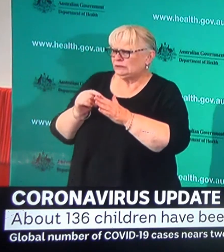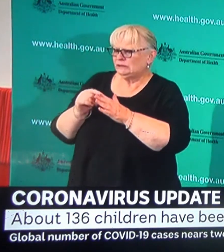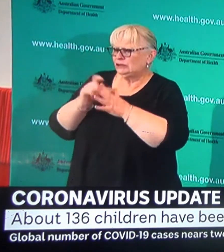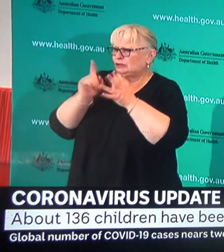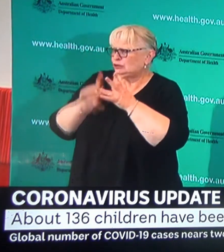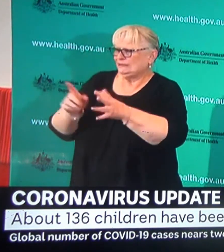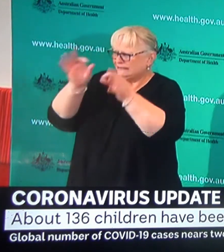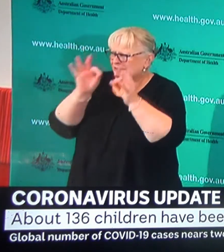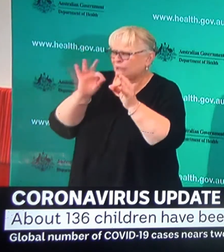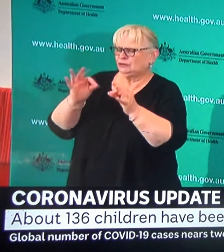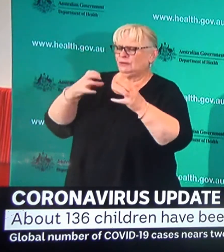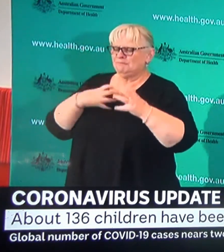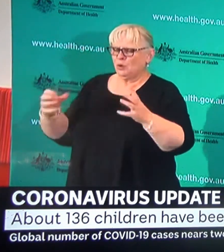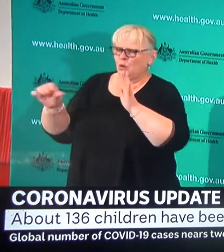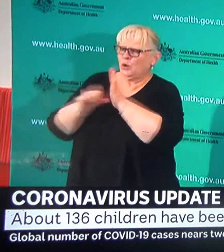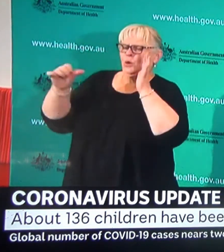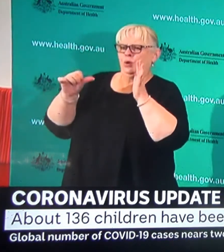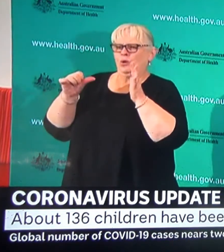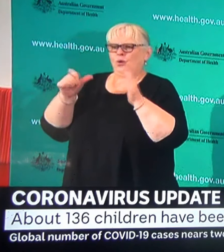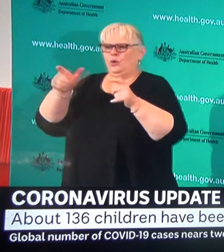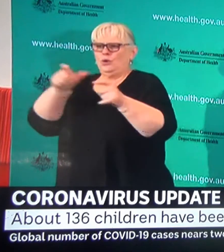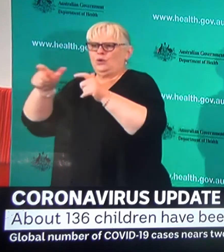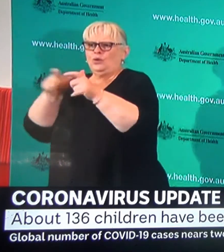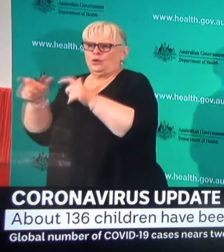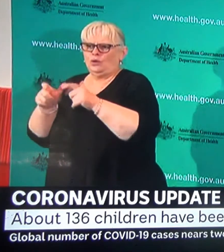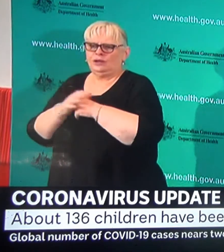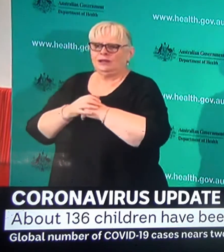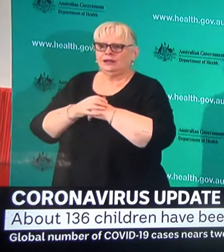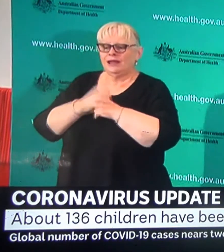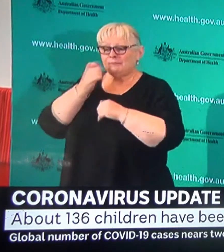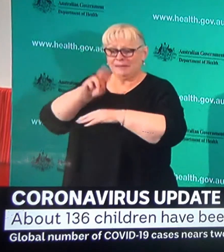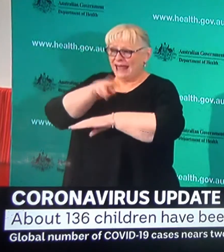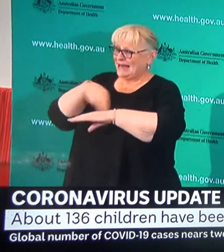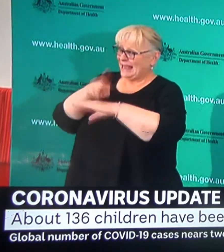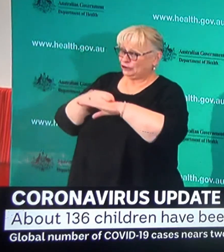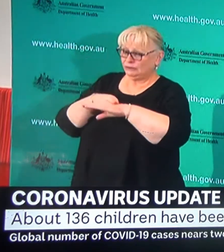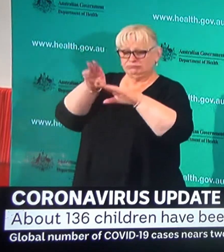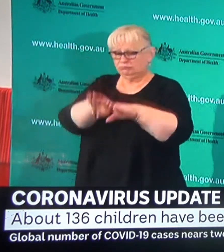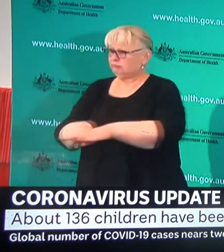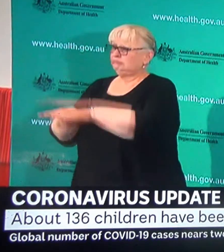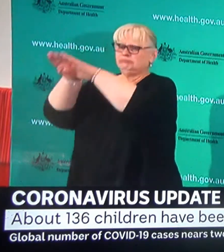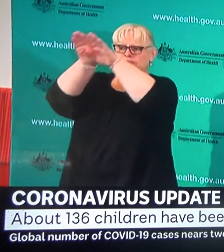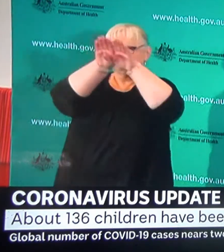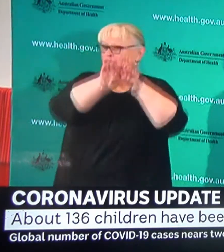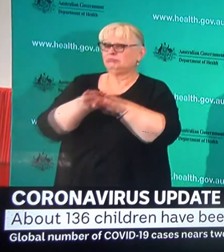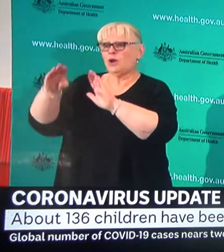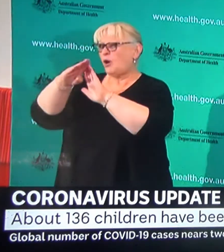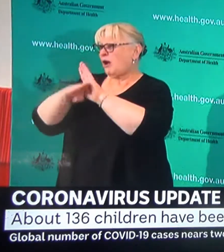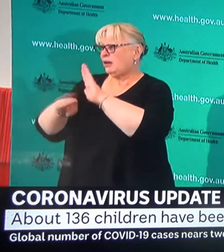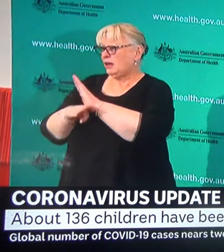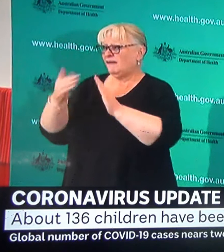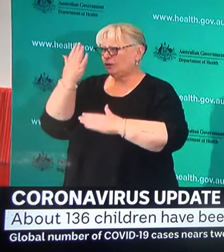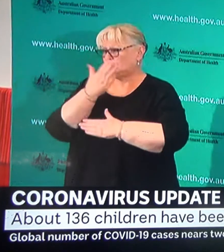left exclusively to states? Do you see value in there being a nationally consistent set of advice and guidelines given to